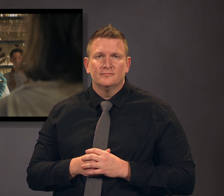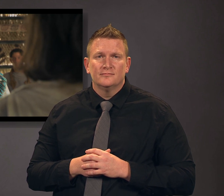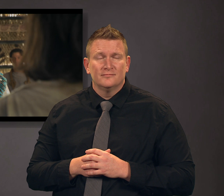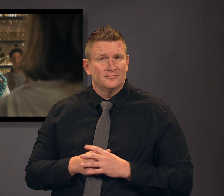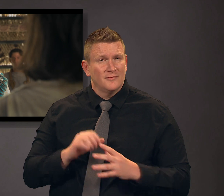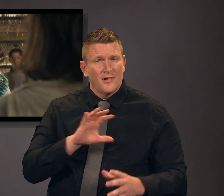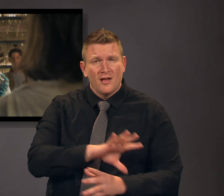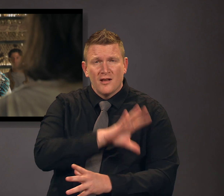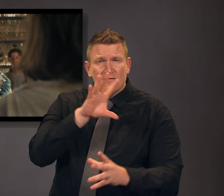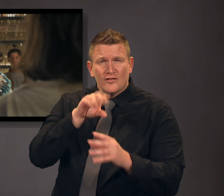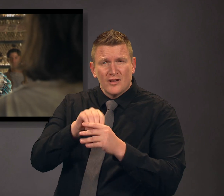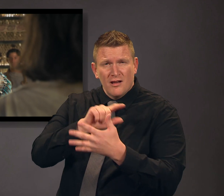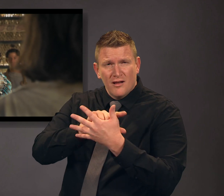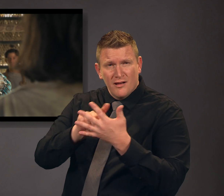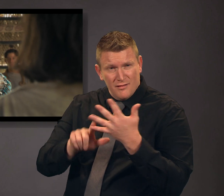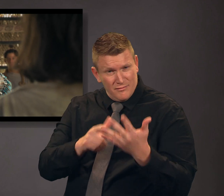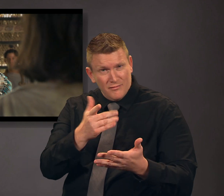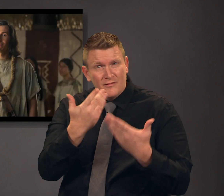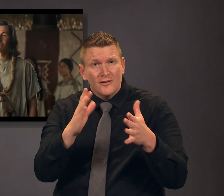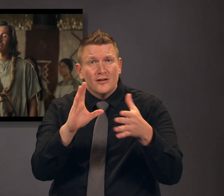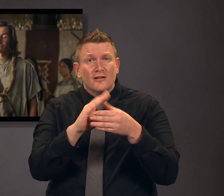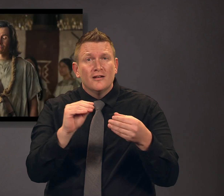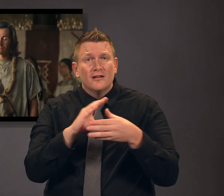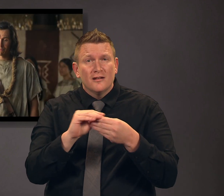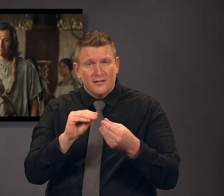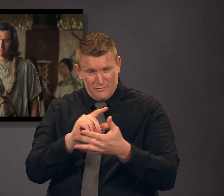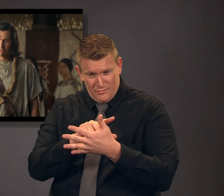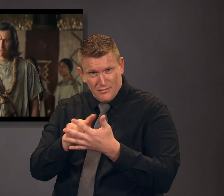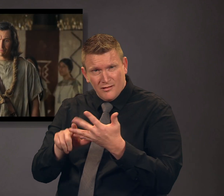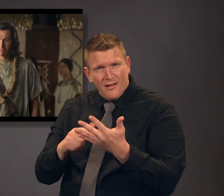Believe all the things which thou hast spoken.